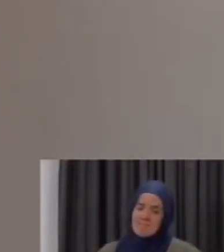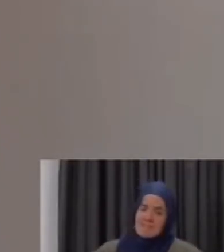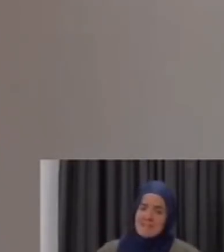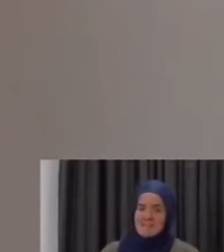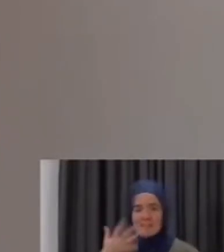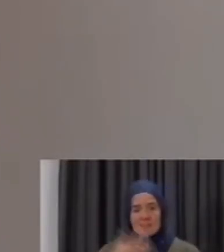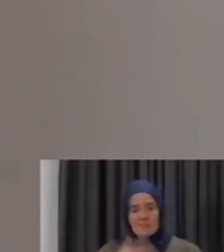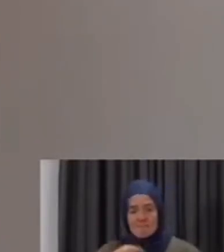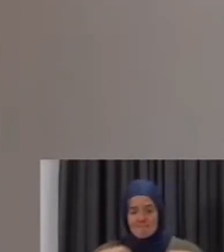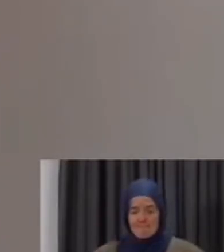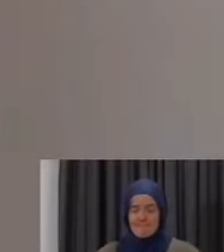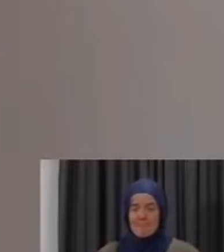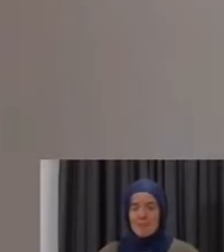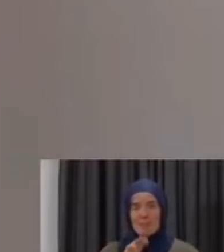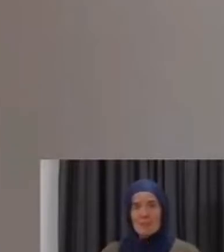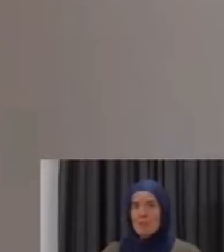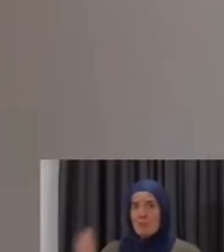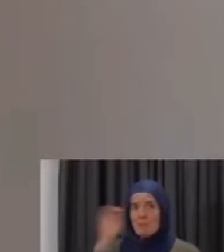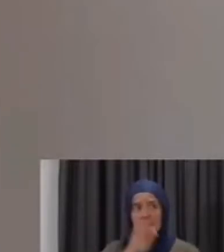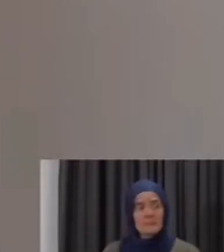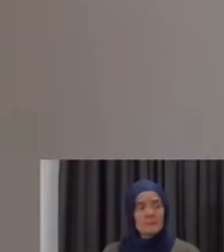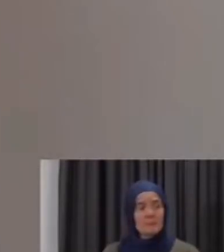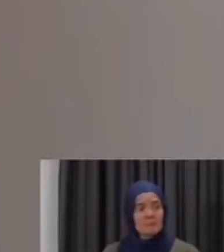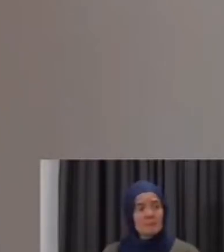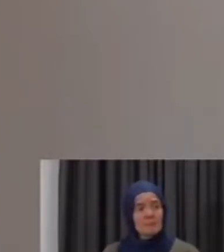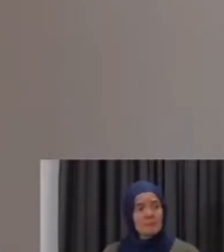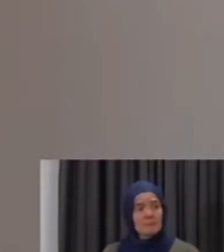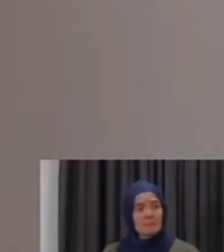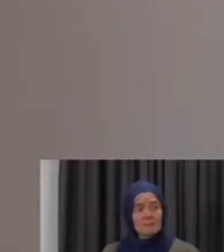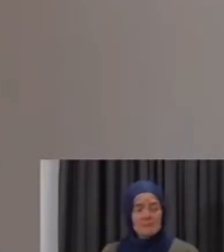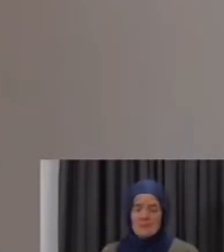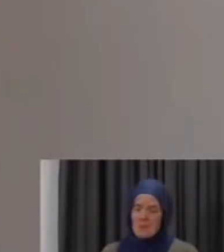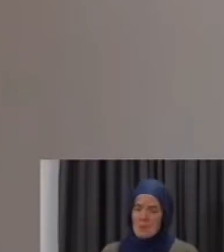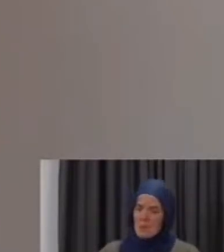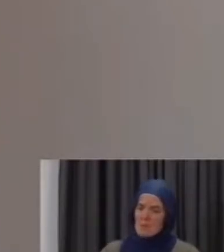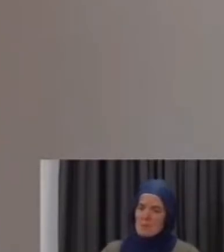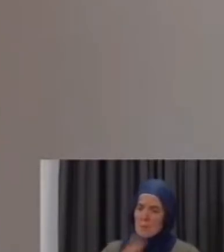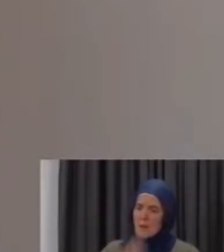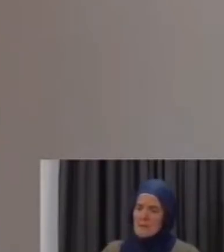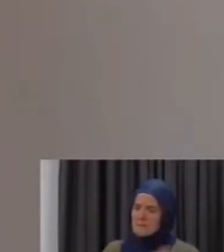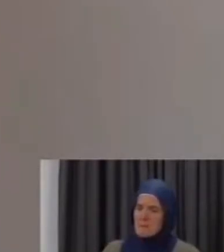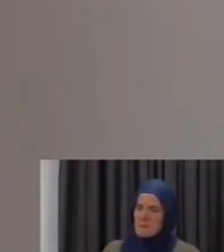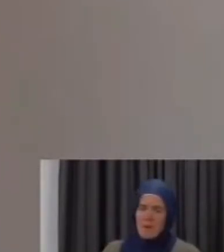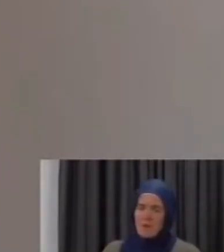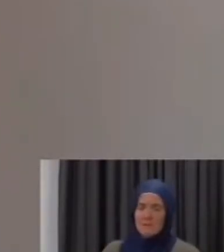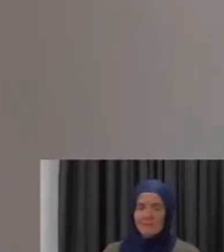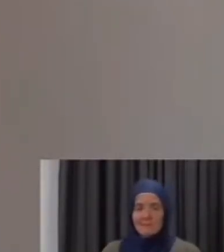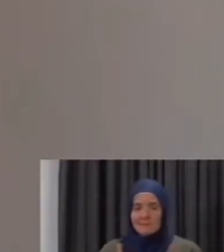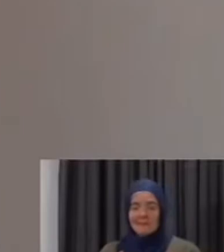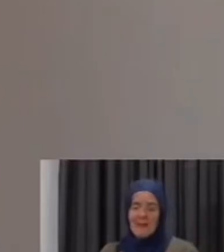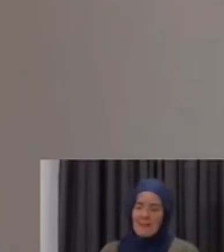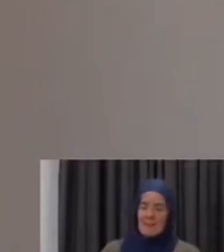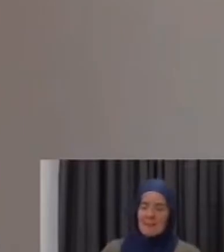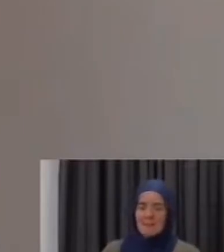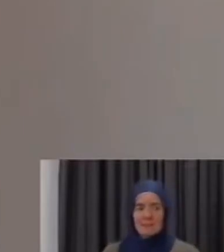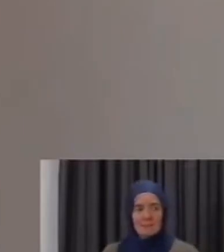appreciates, obviously, the pressure that the health service has been under and is still under at the moment. But could the NHS use this pandemic as an opportunity to